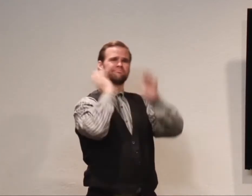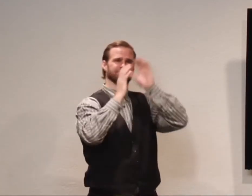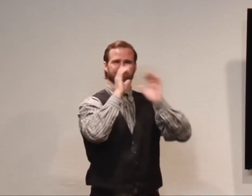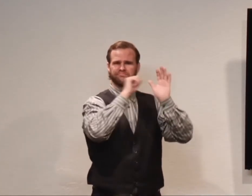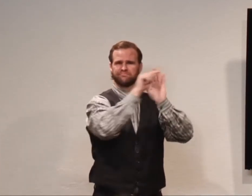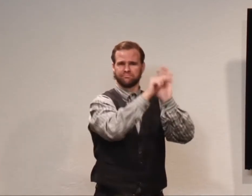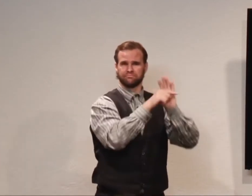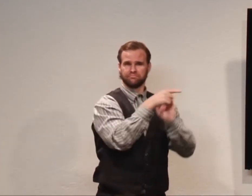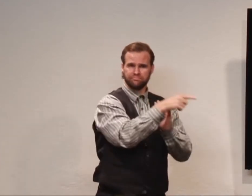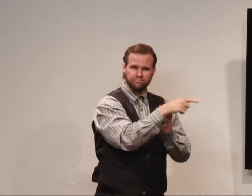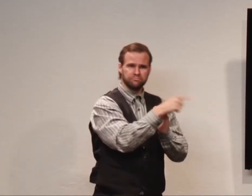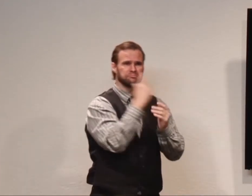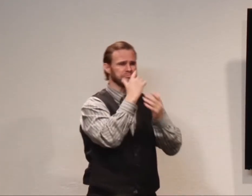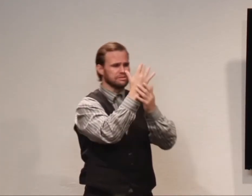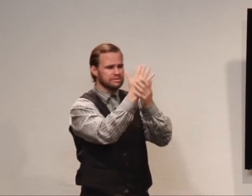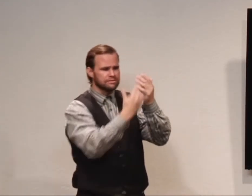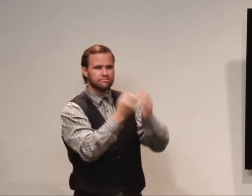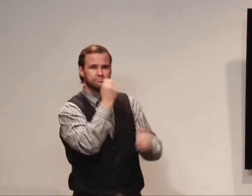Under the old system,